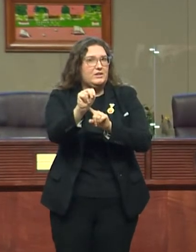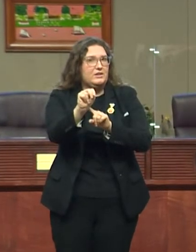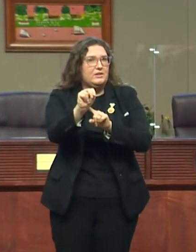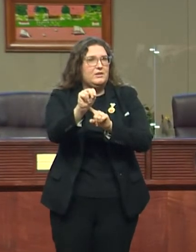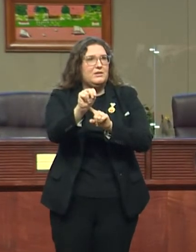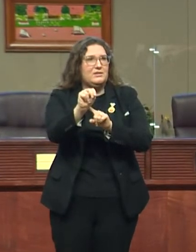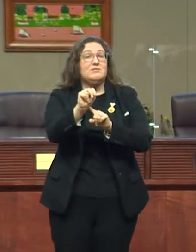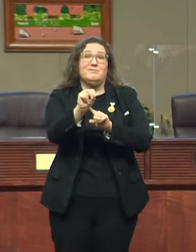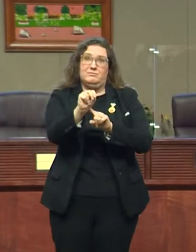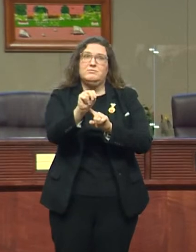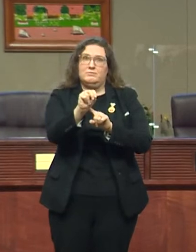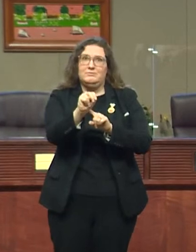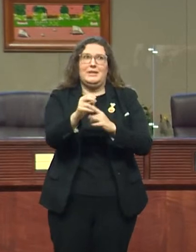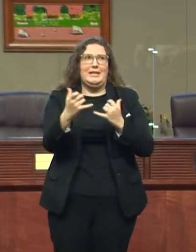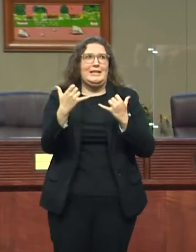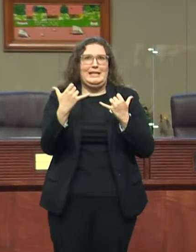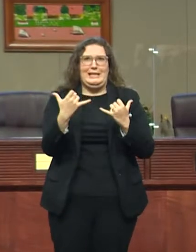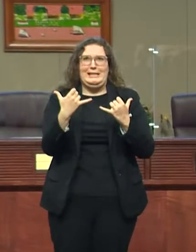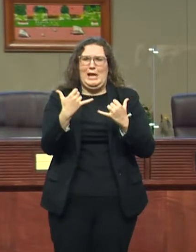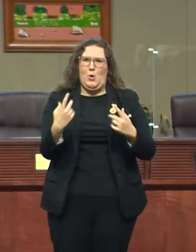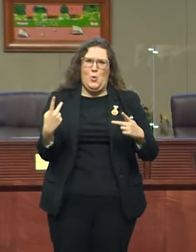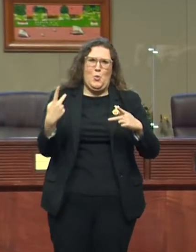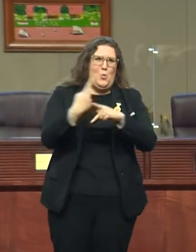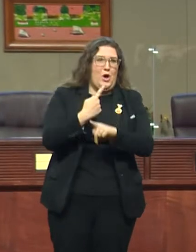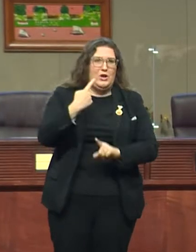most deadly if we can recalculate that.